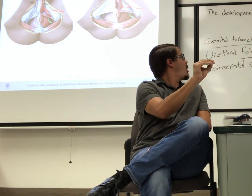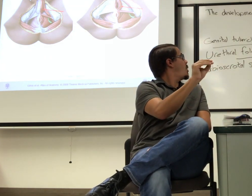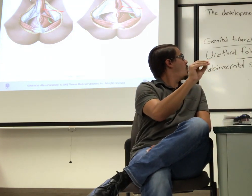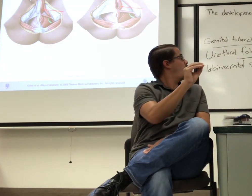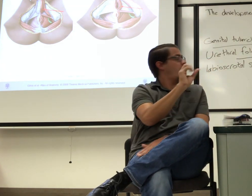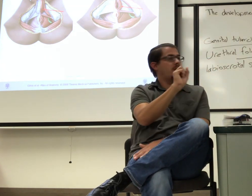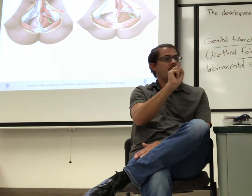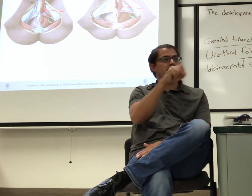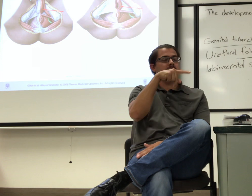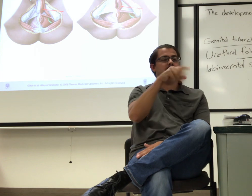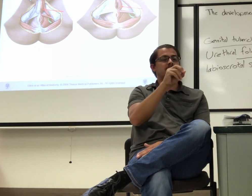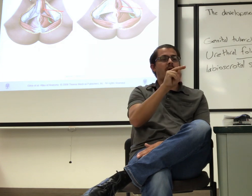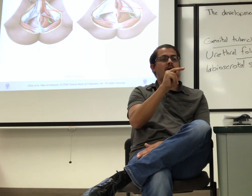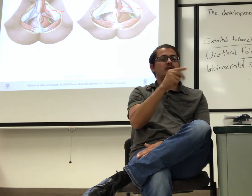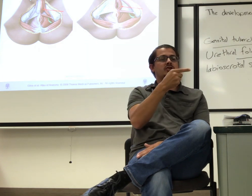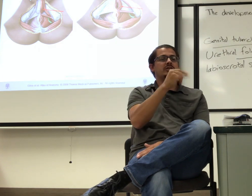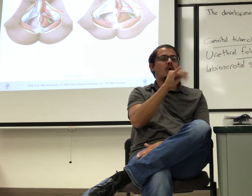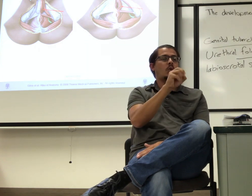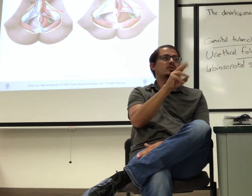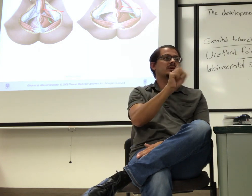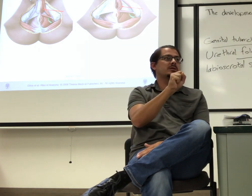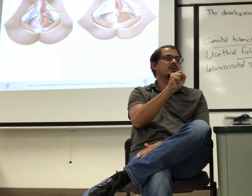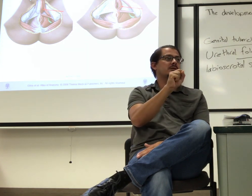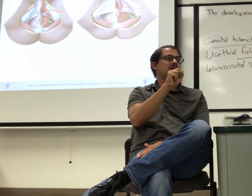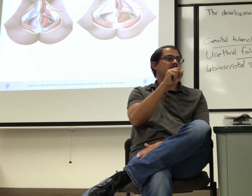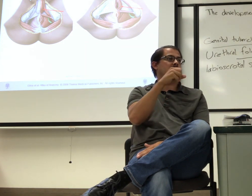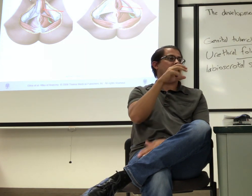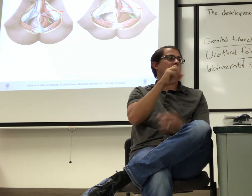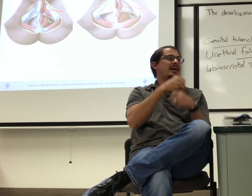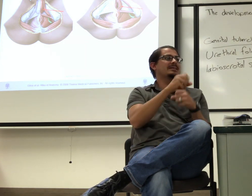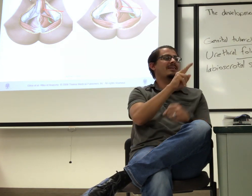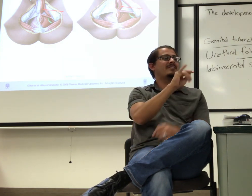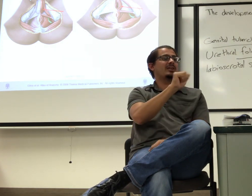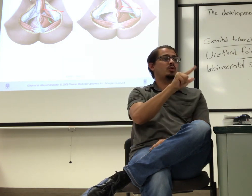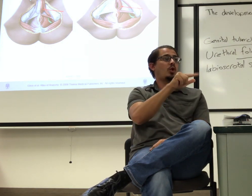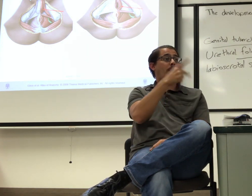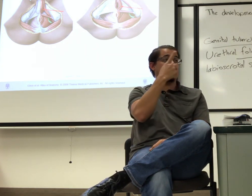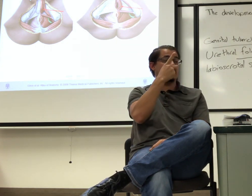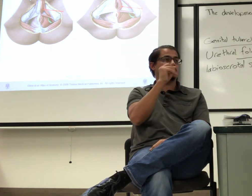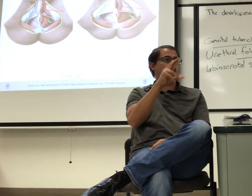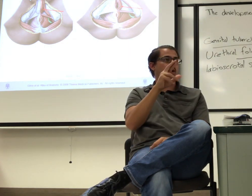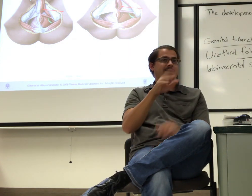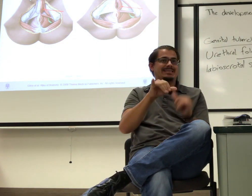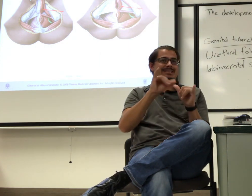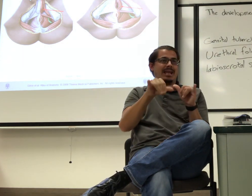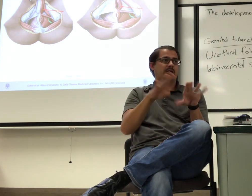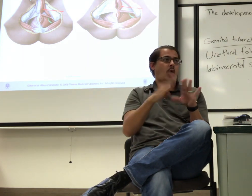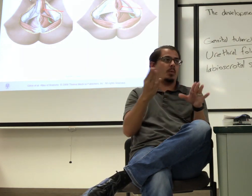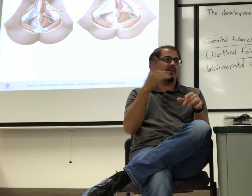spongiosis is kind of the muscle in this region that forms ventral penis or just remains open